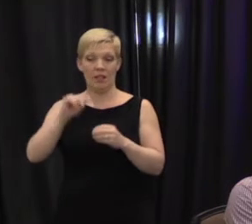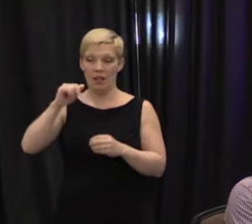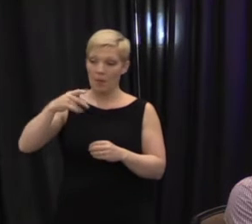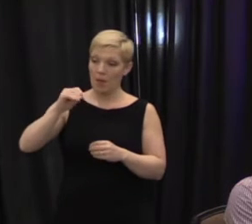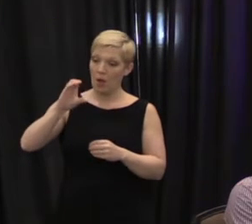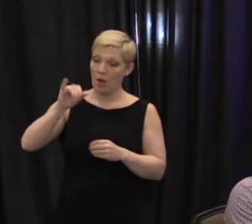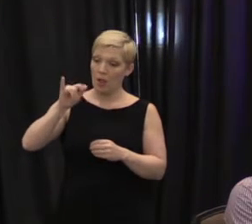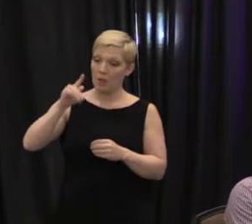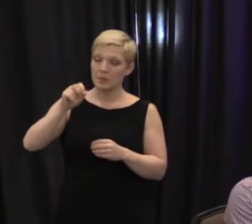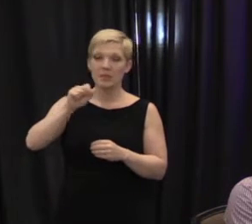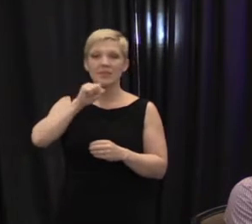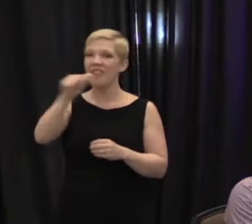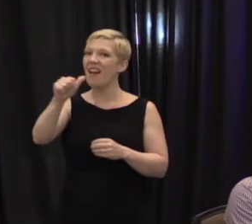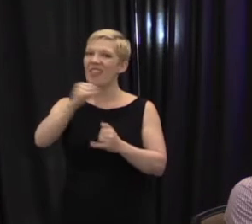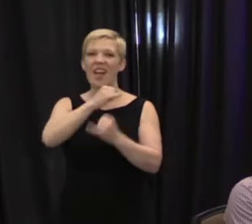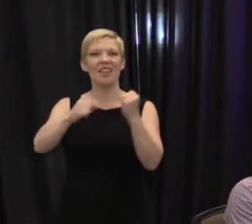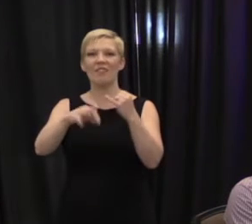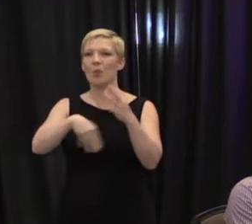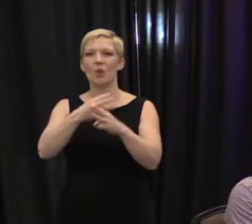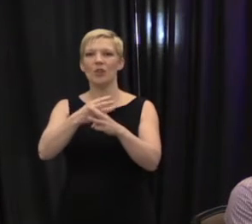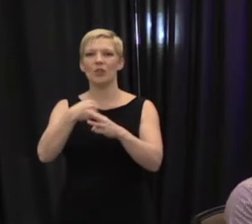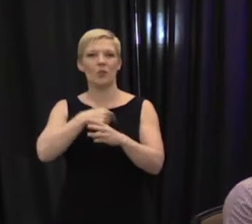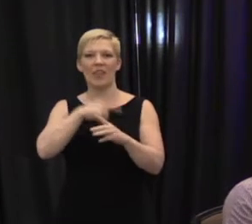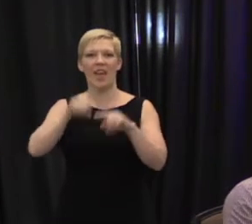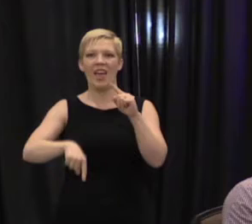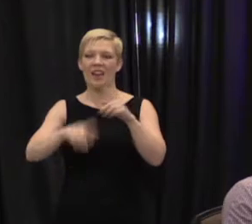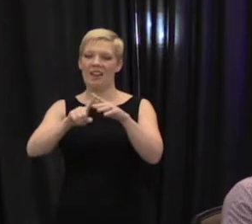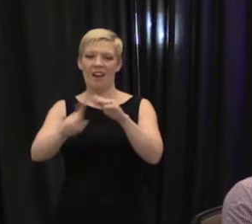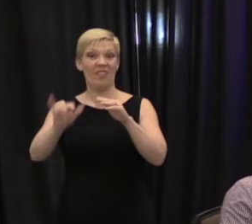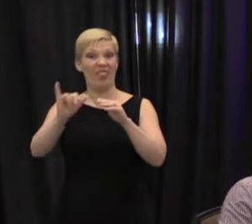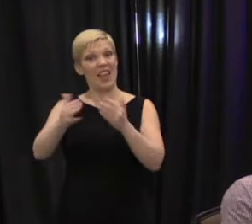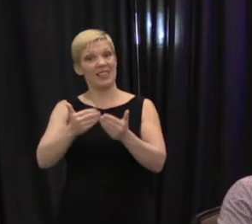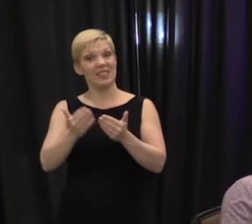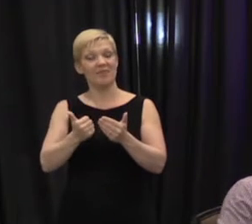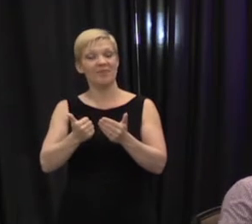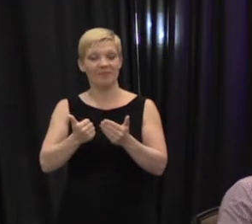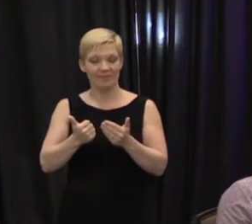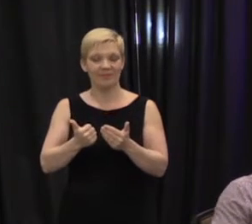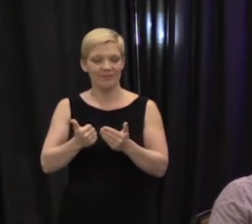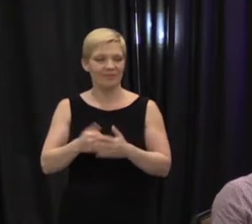end of the world, and we don't get off that easy. Thank you.